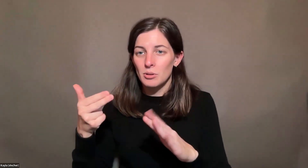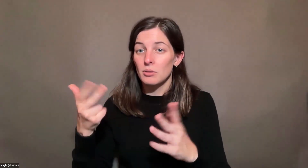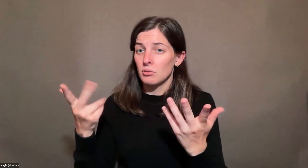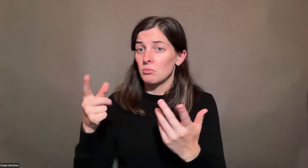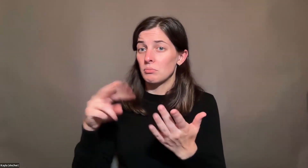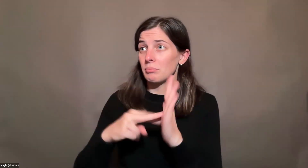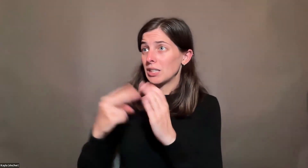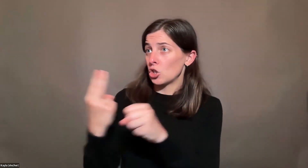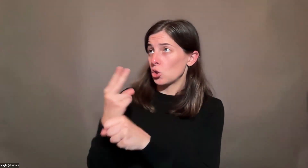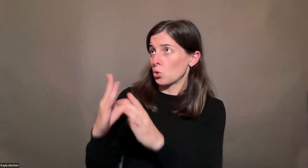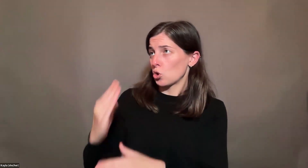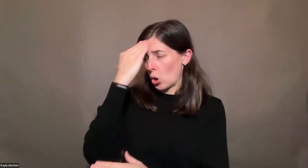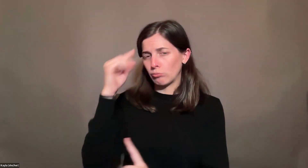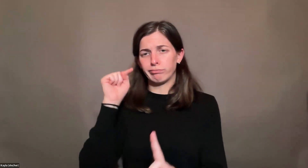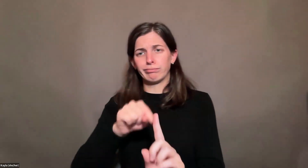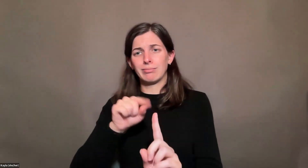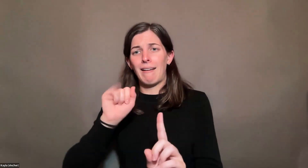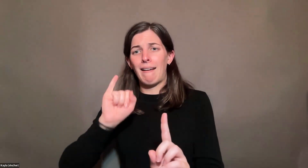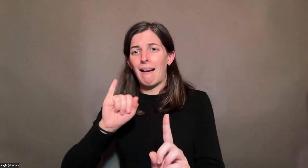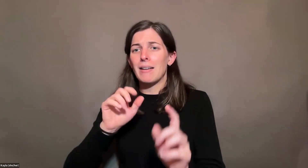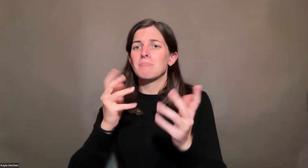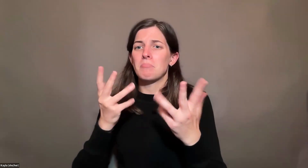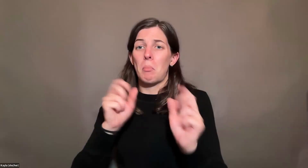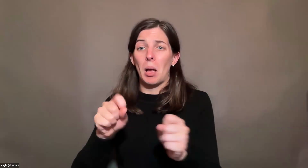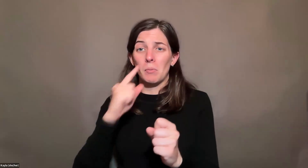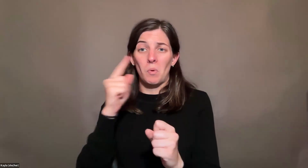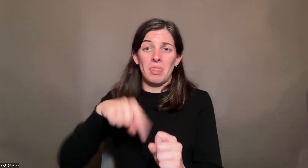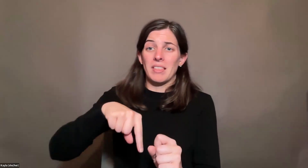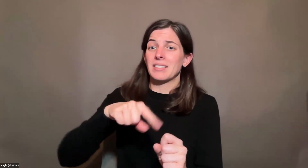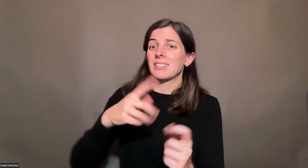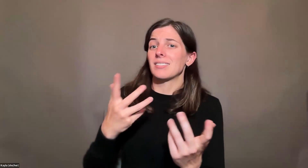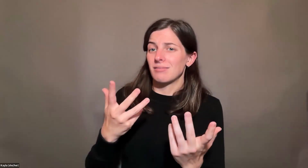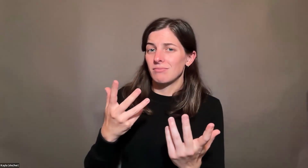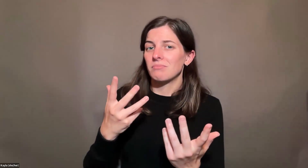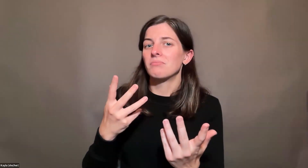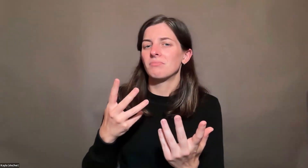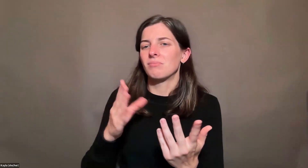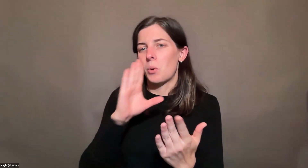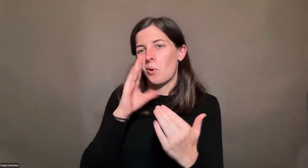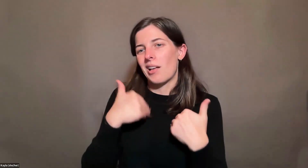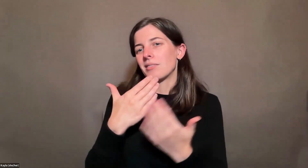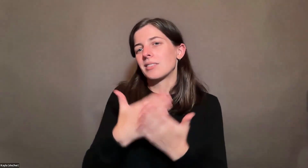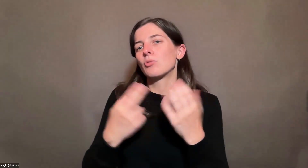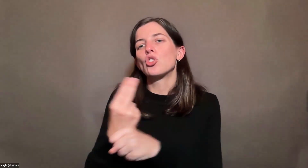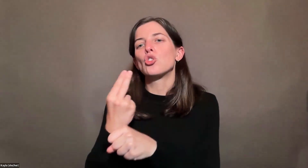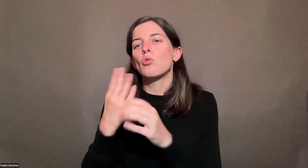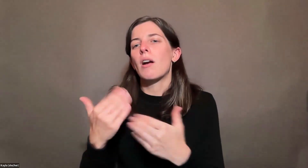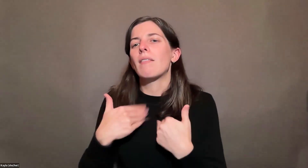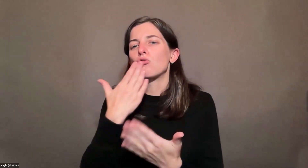is actually responsible for these things, and which is having some user can have some good idea.